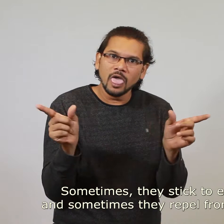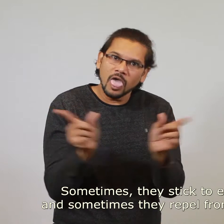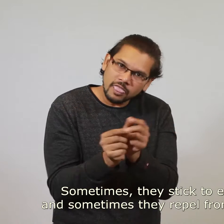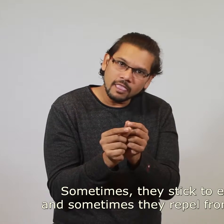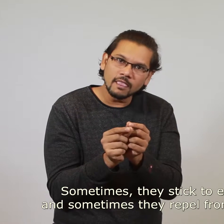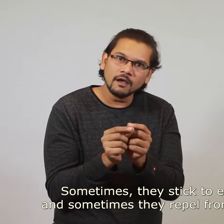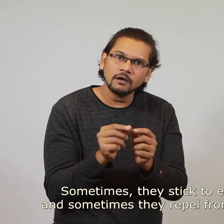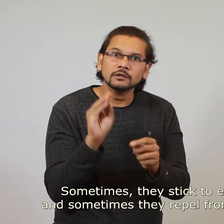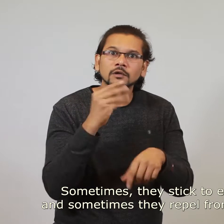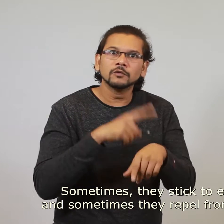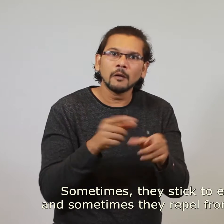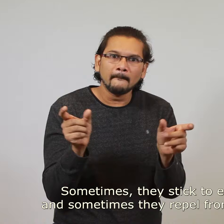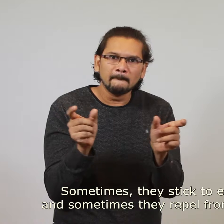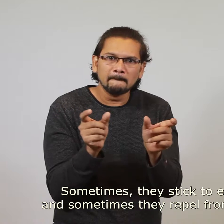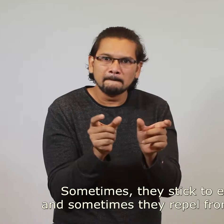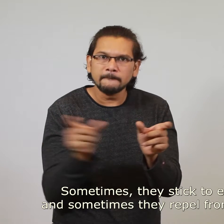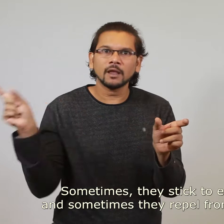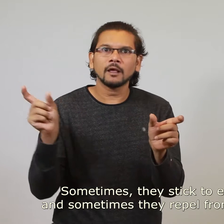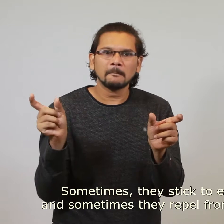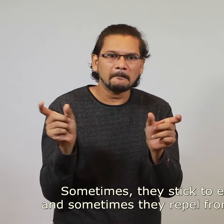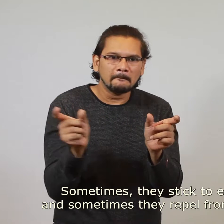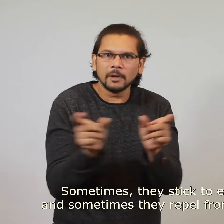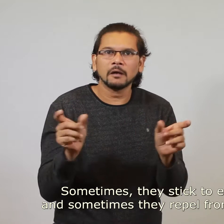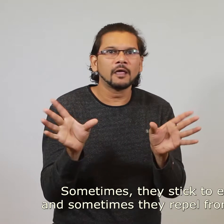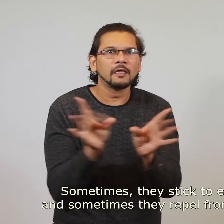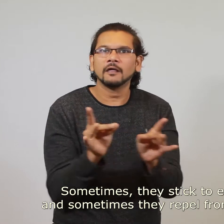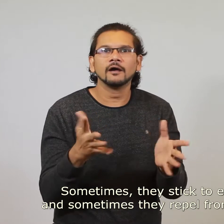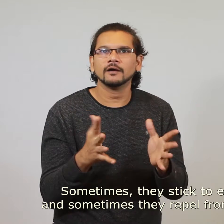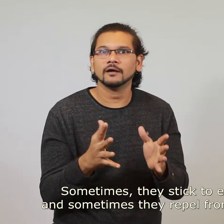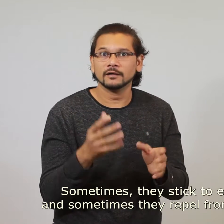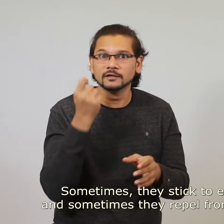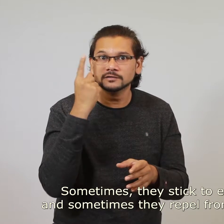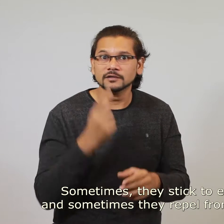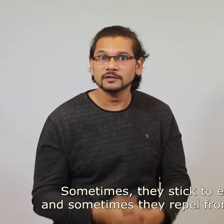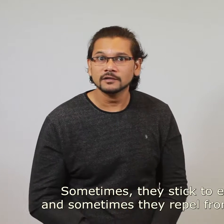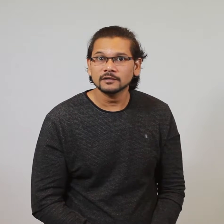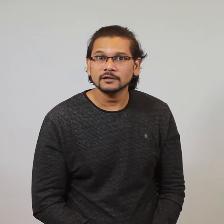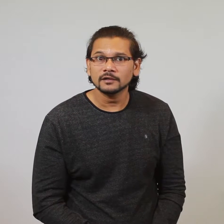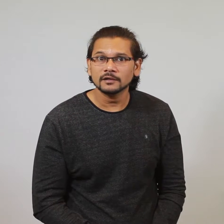Sometimes they stick to each other and sometimes they repel from each other.